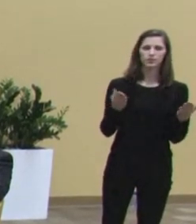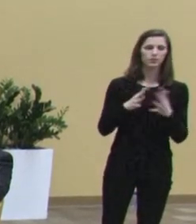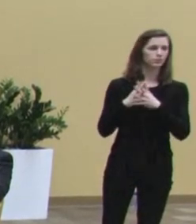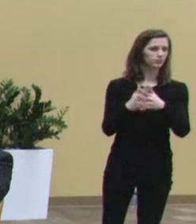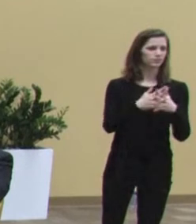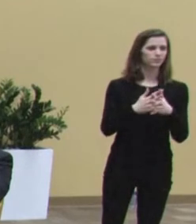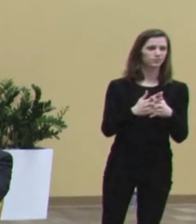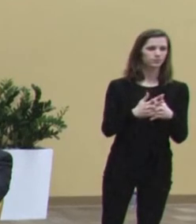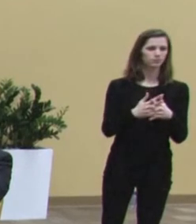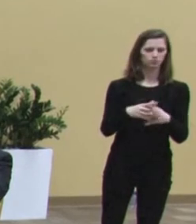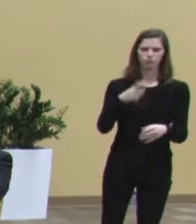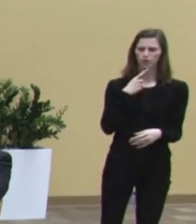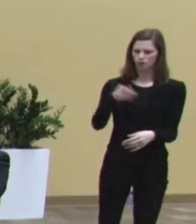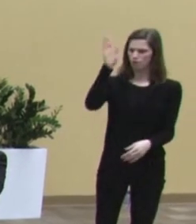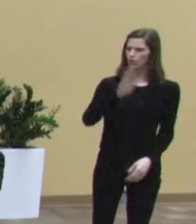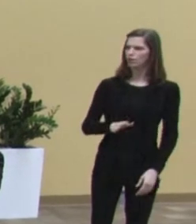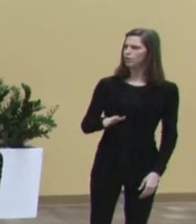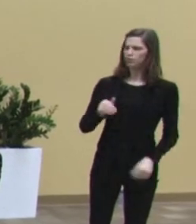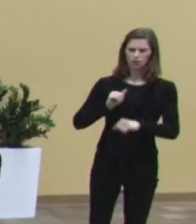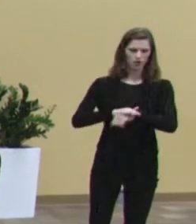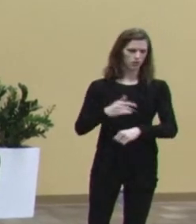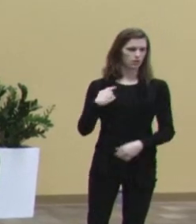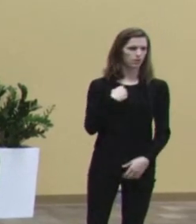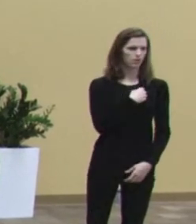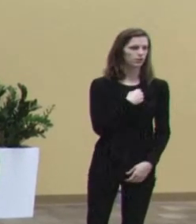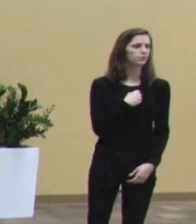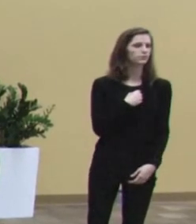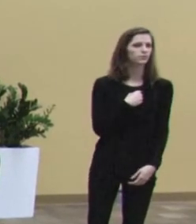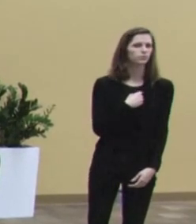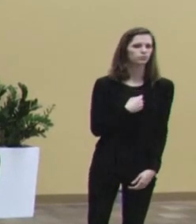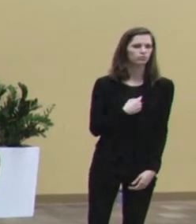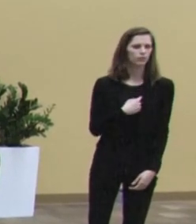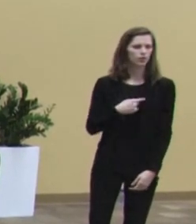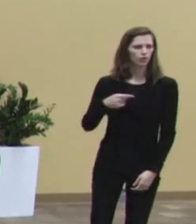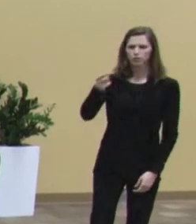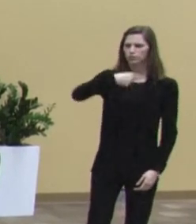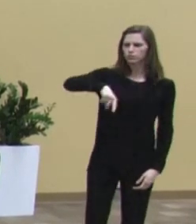here to say to you that you're not treating his children right.